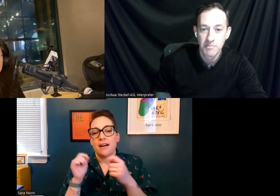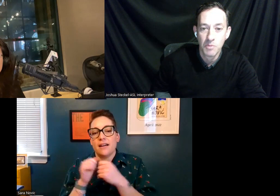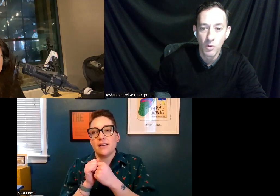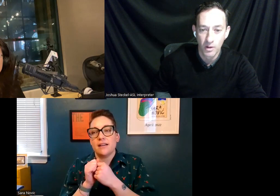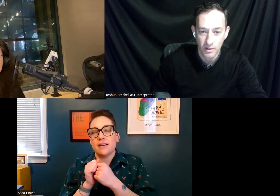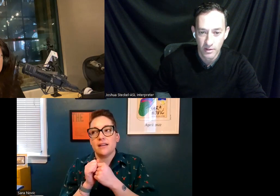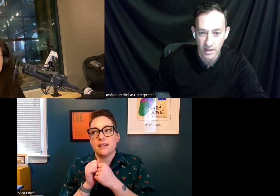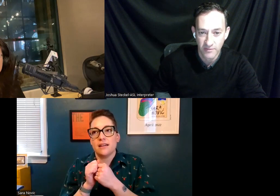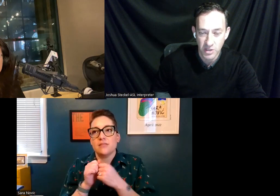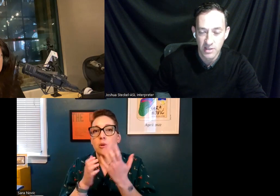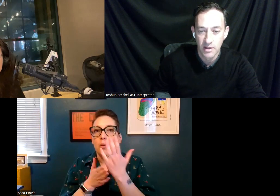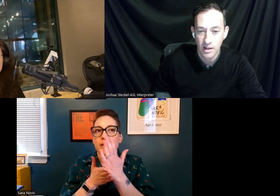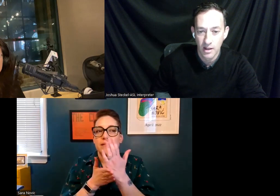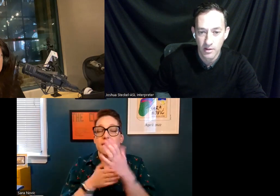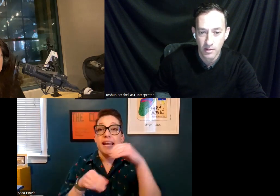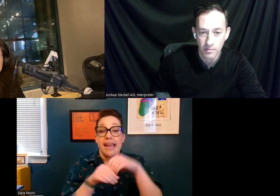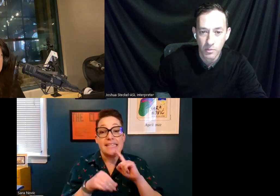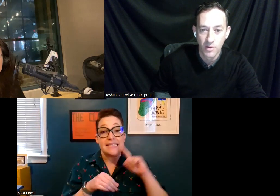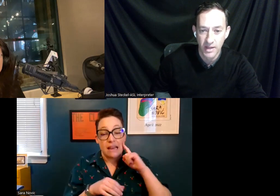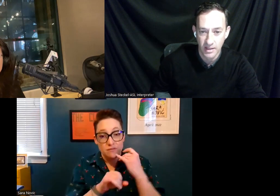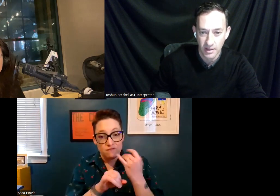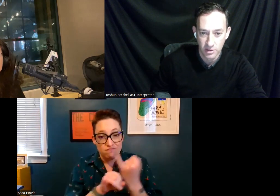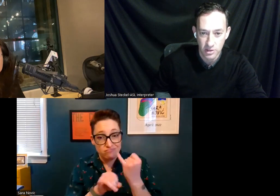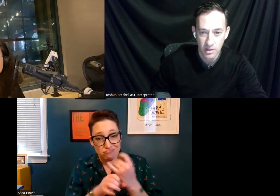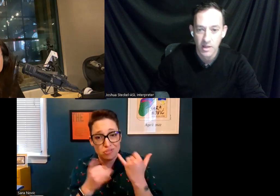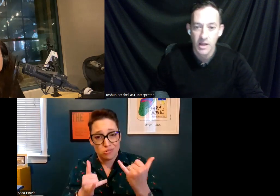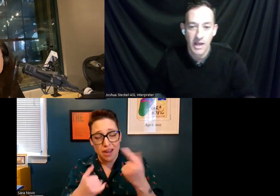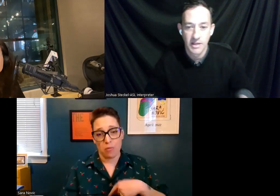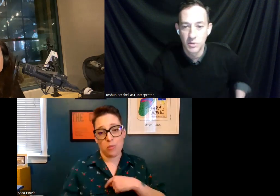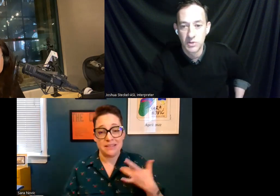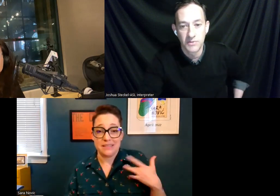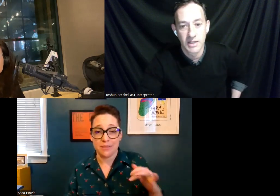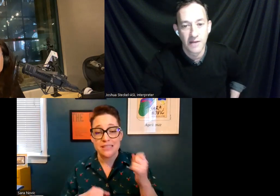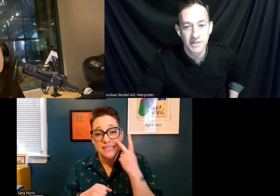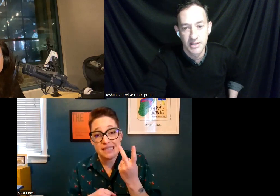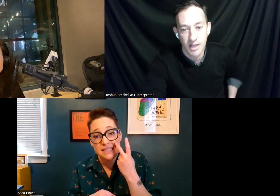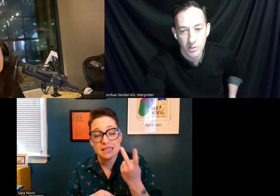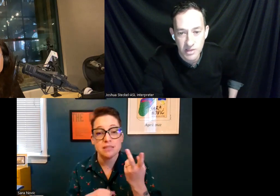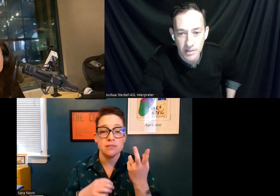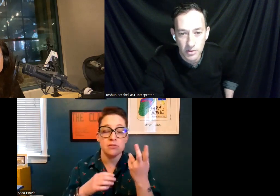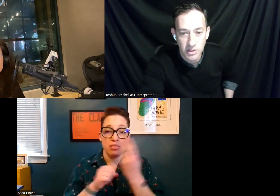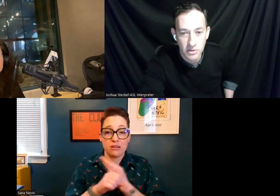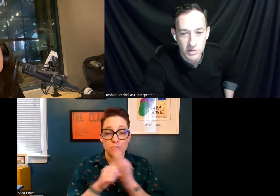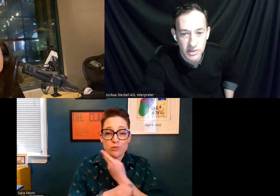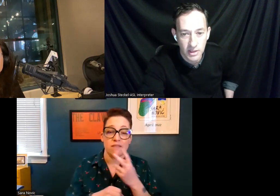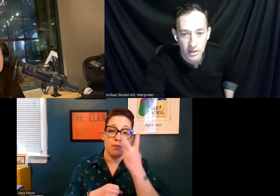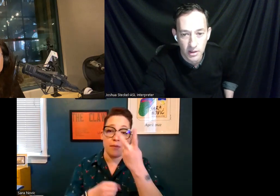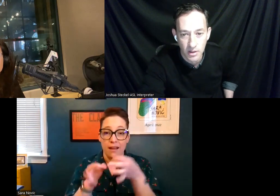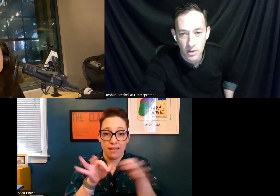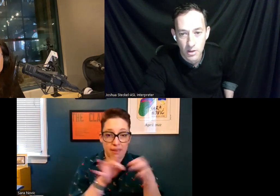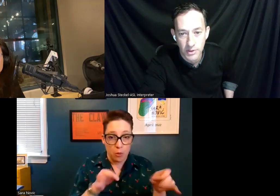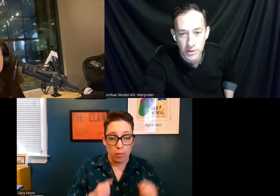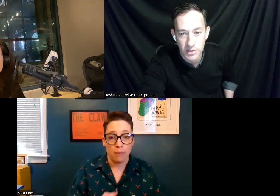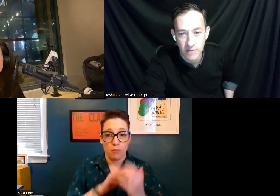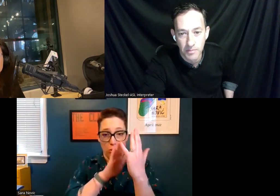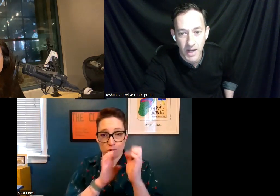Sometimes more, it can function more than in English. And at schools for the deaf today, we typically do see